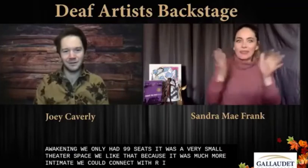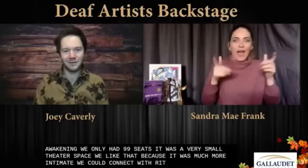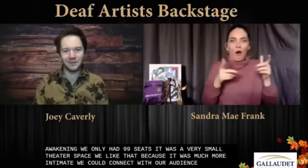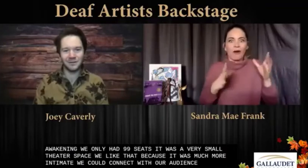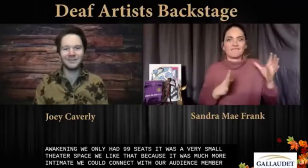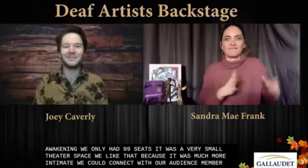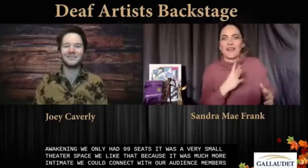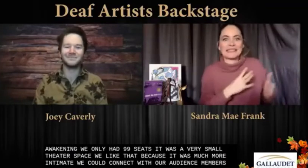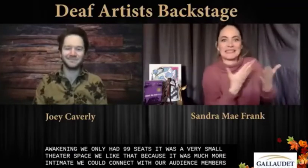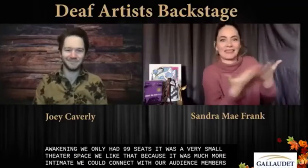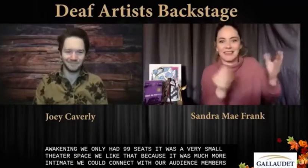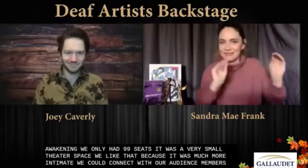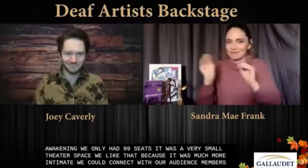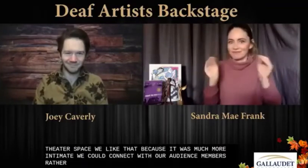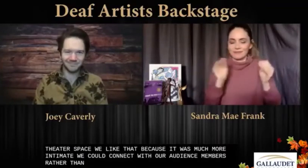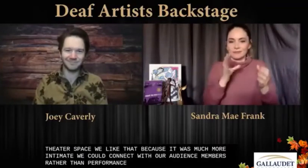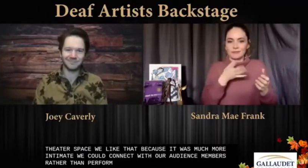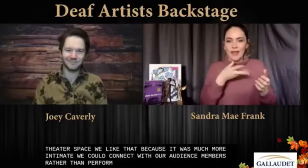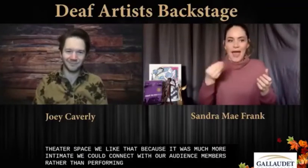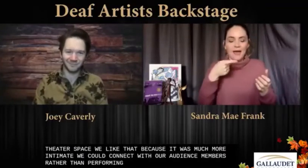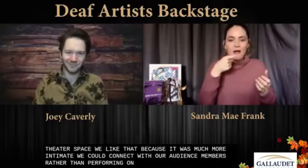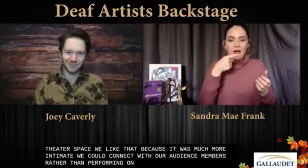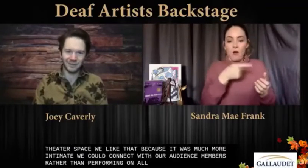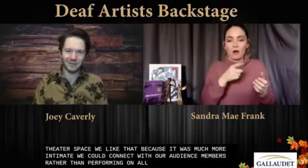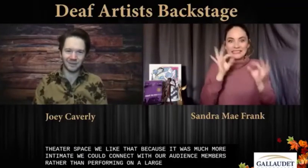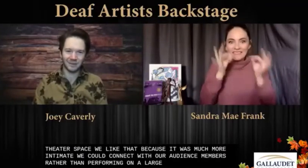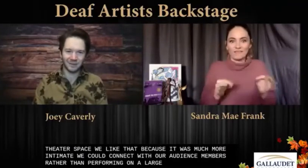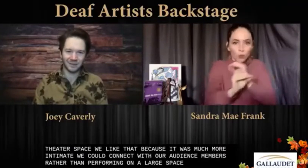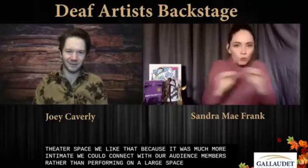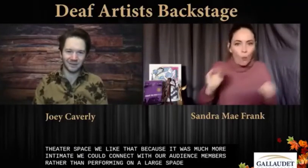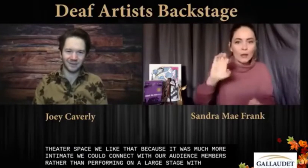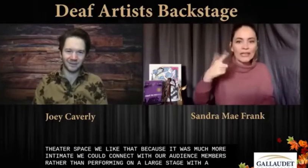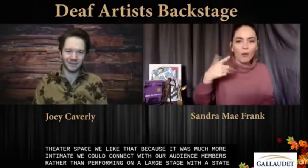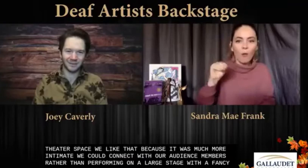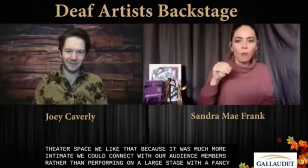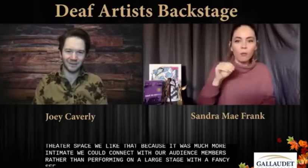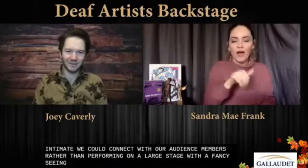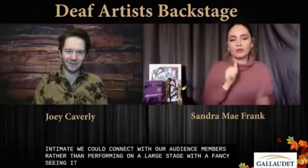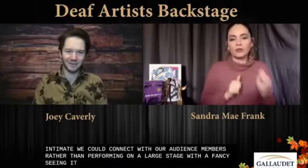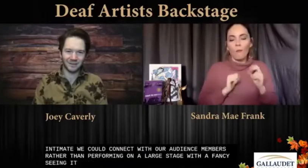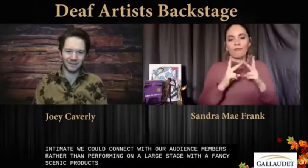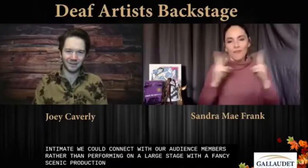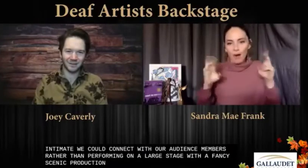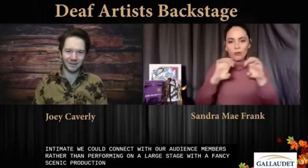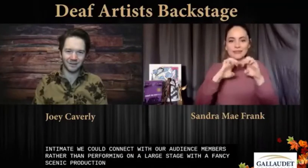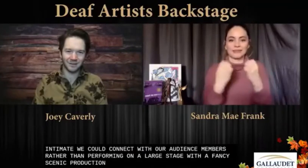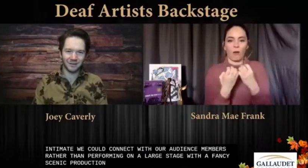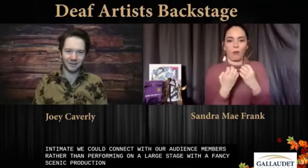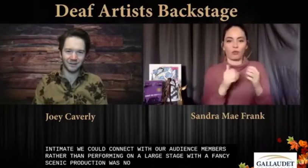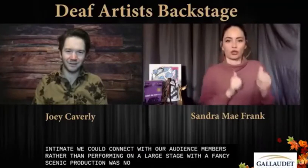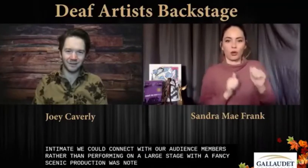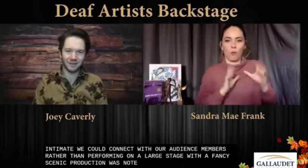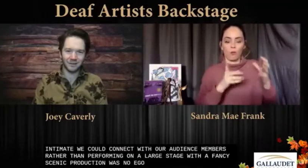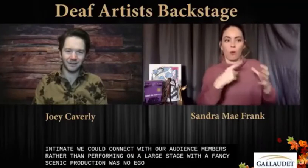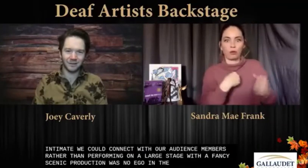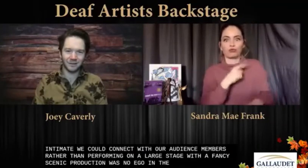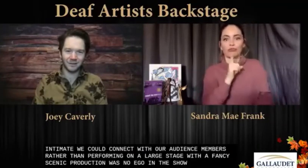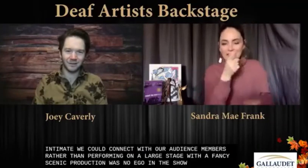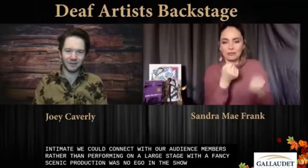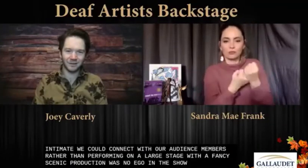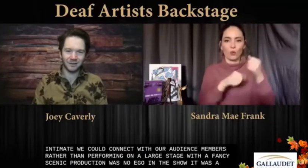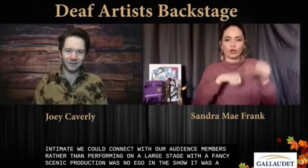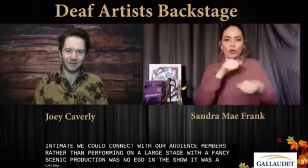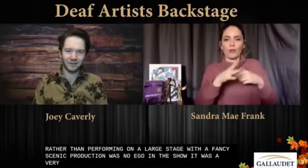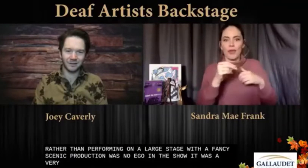audience members rather than performing on a large stage with a fancy scenic production there was no ego in the show